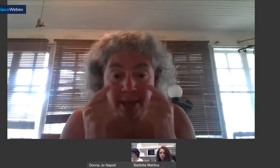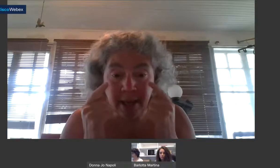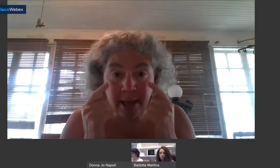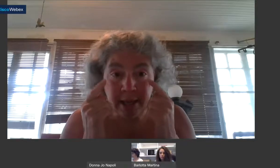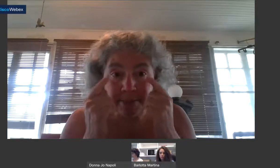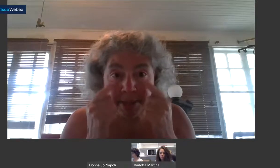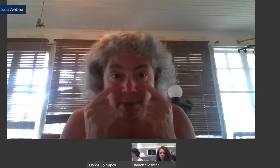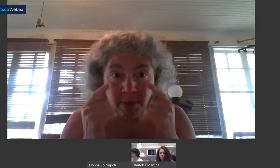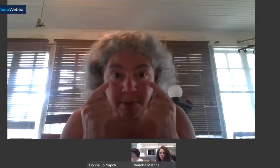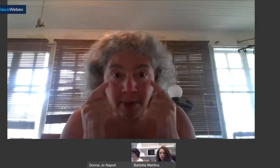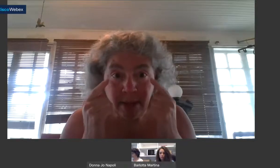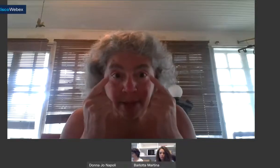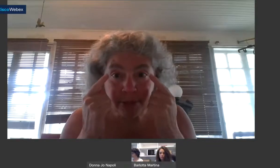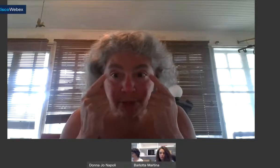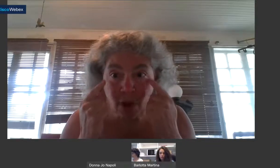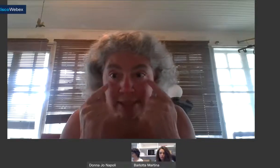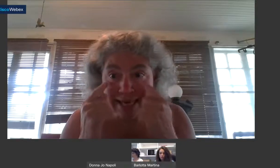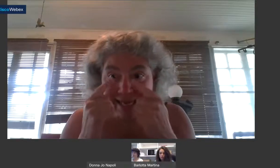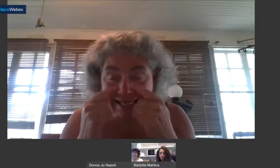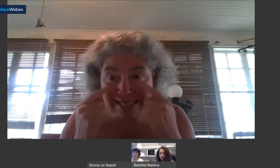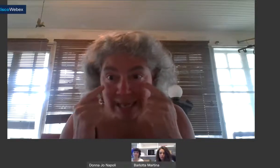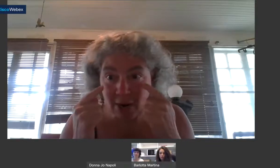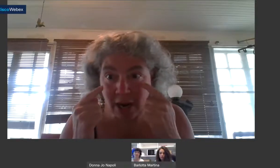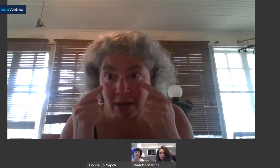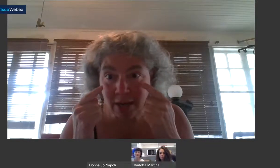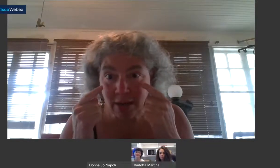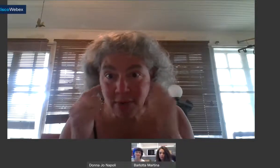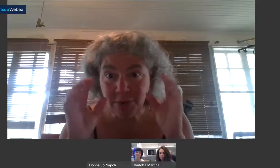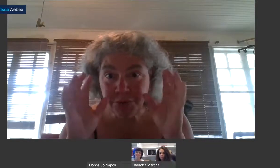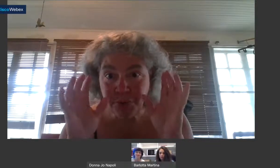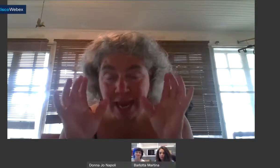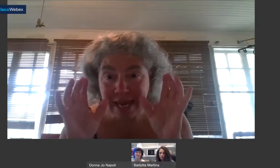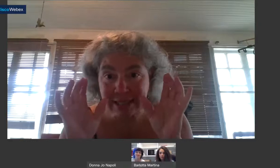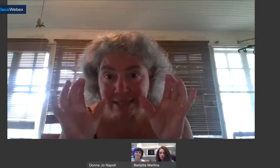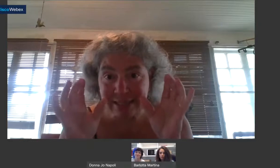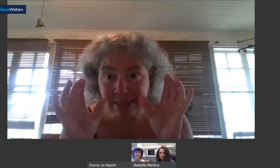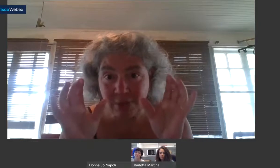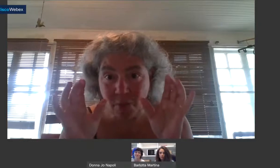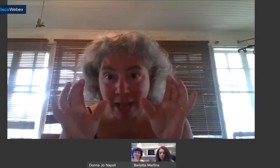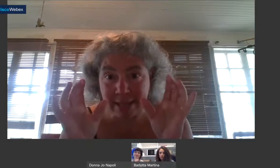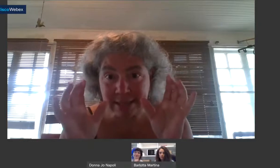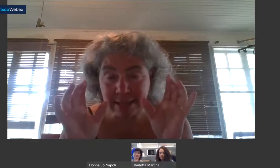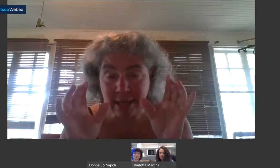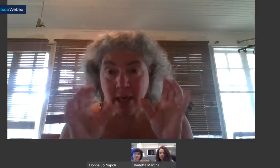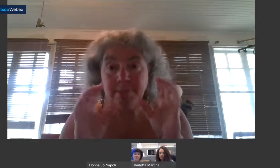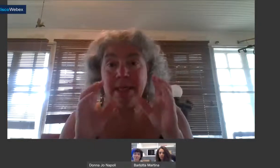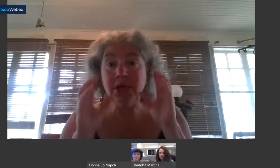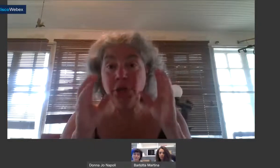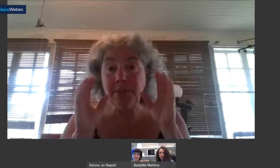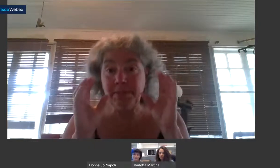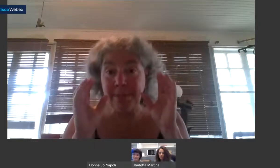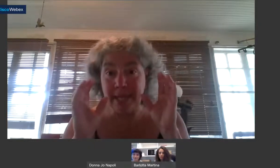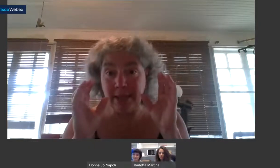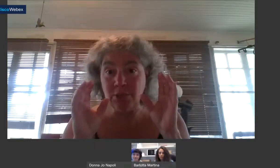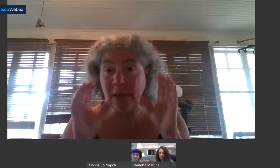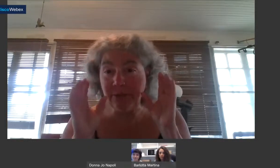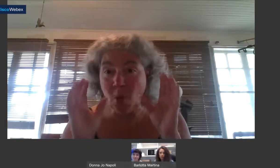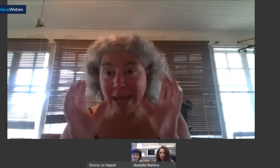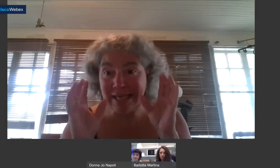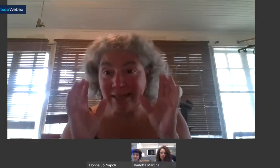gorilla, in a bonobo, there's hardly any sclera. You can't see the white. But in human beings, we have quite a